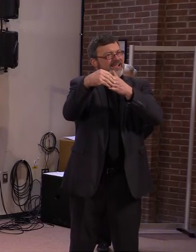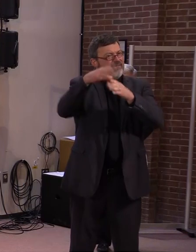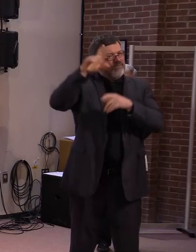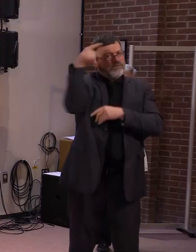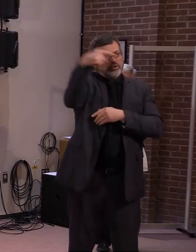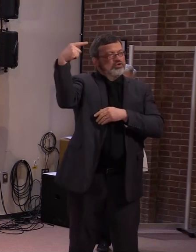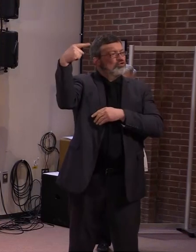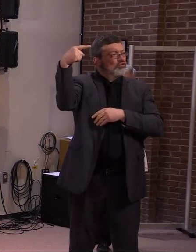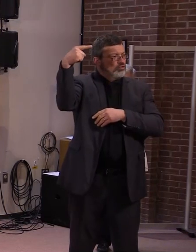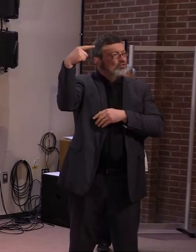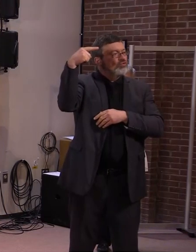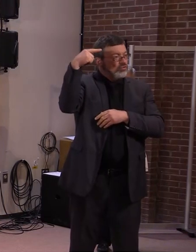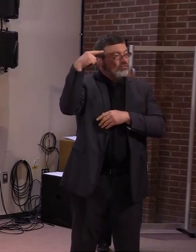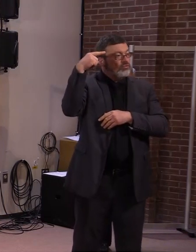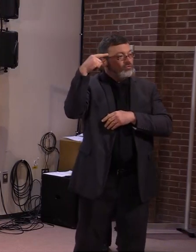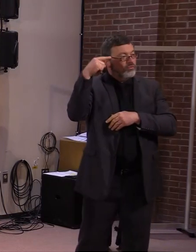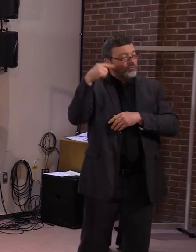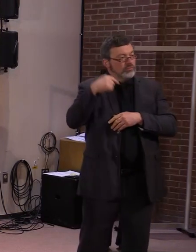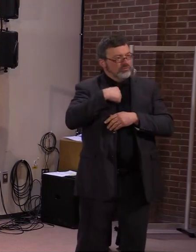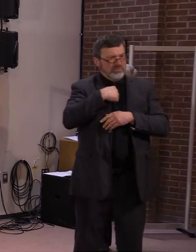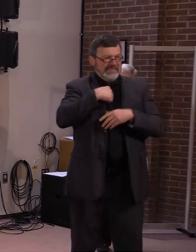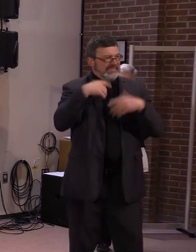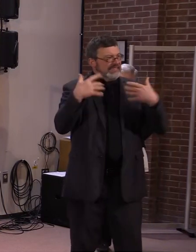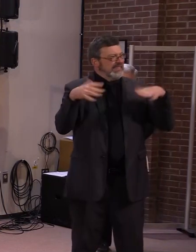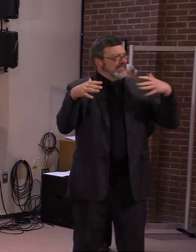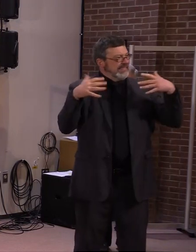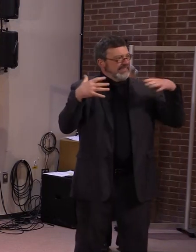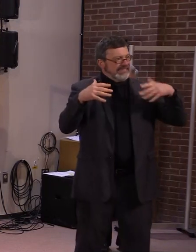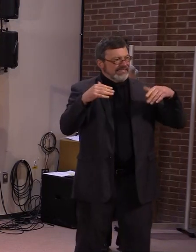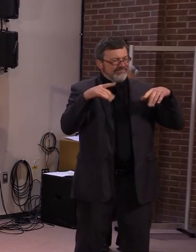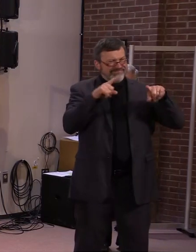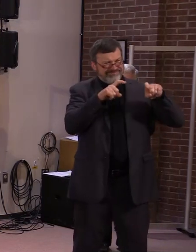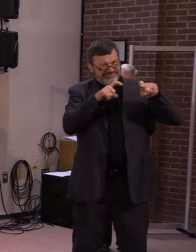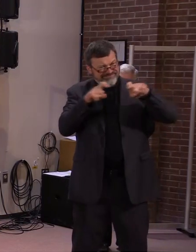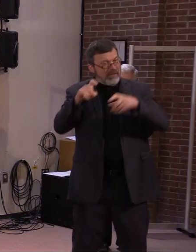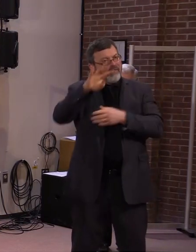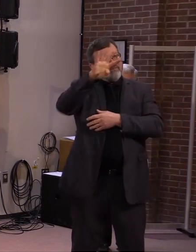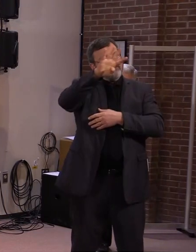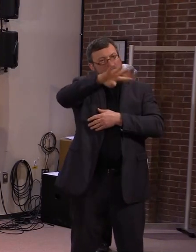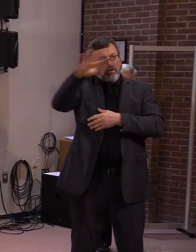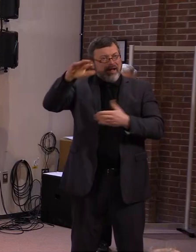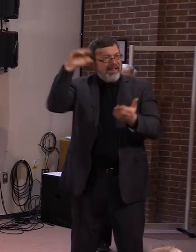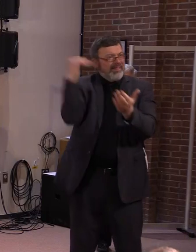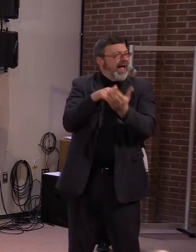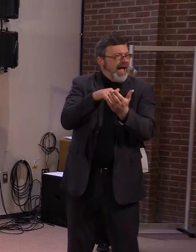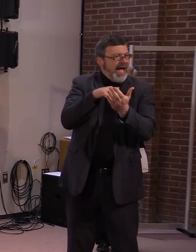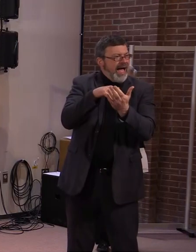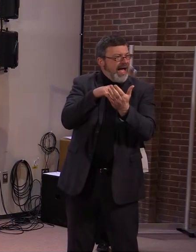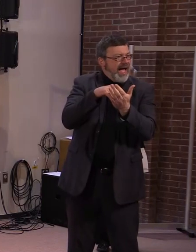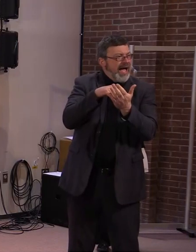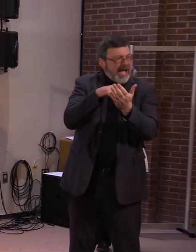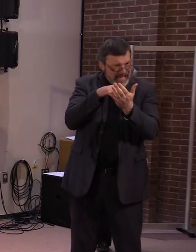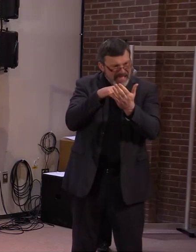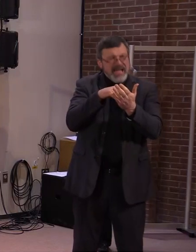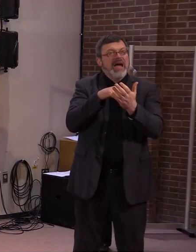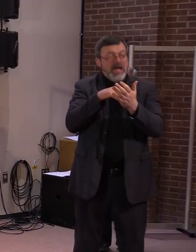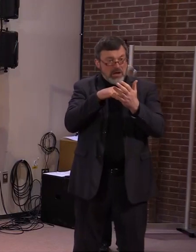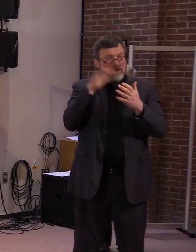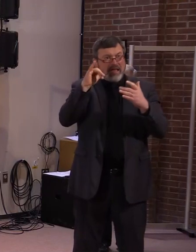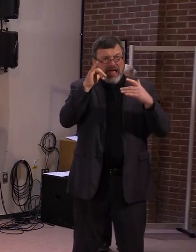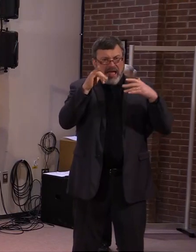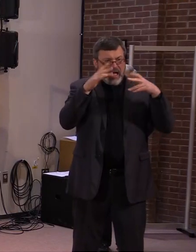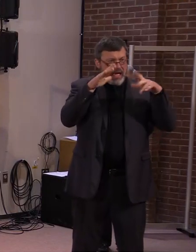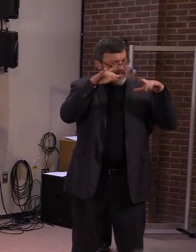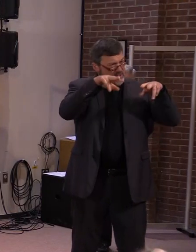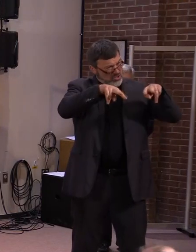residents. That's 12% higher than the next highest state, which is Massachusetts.